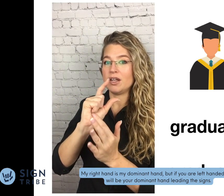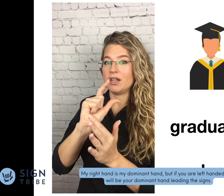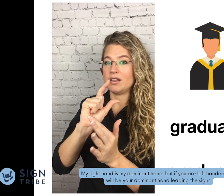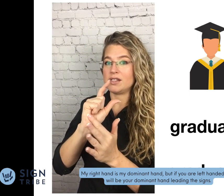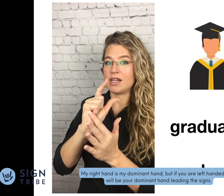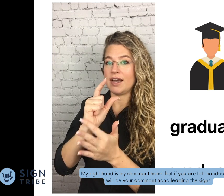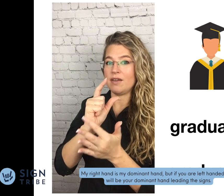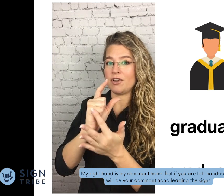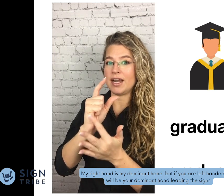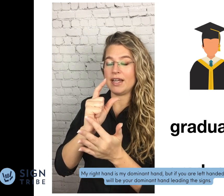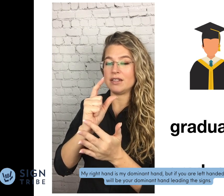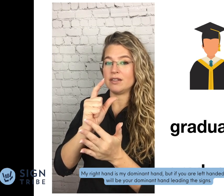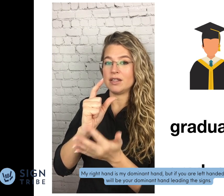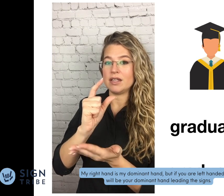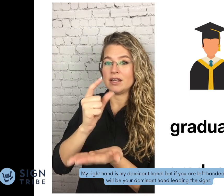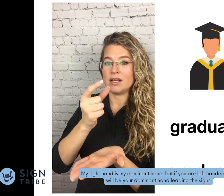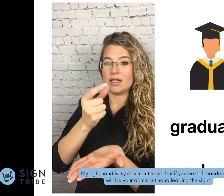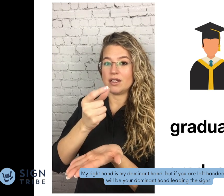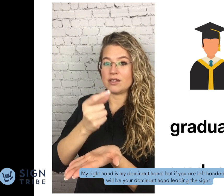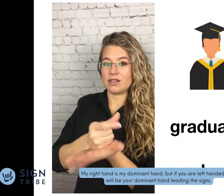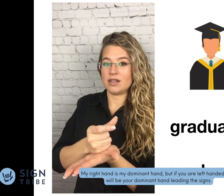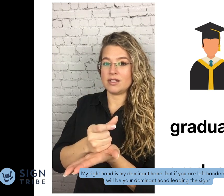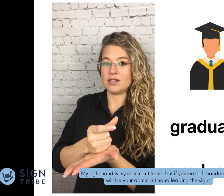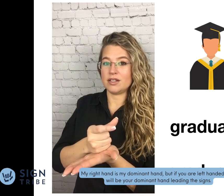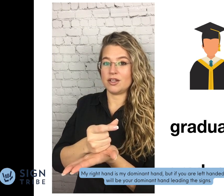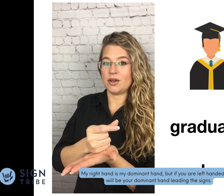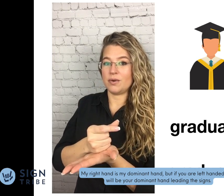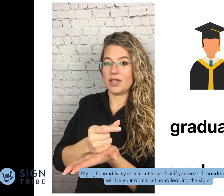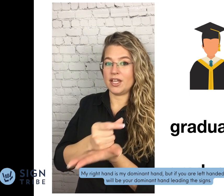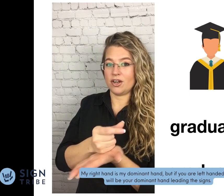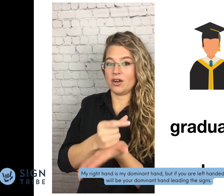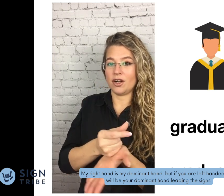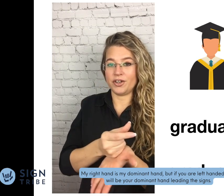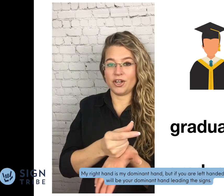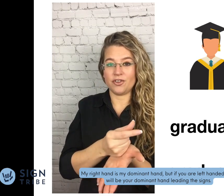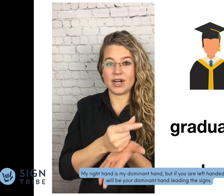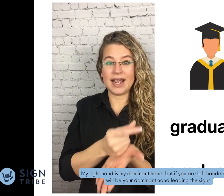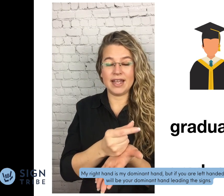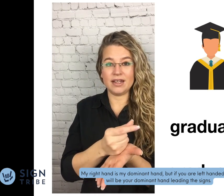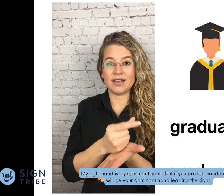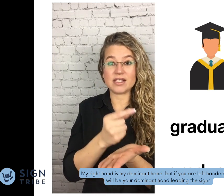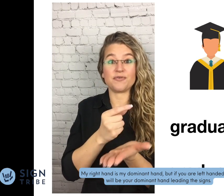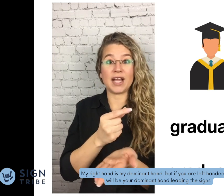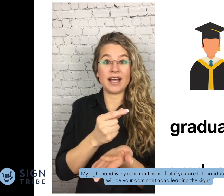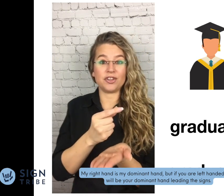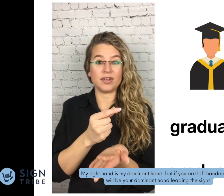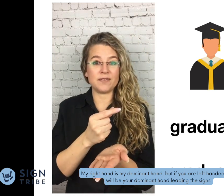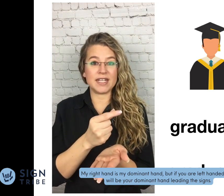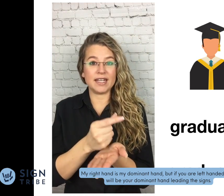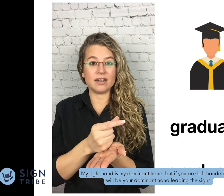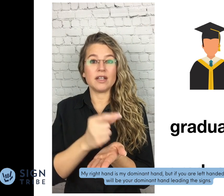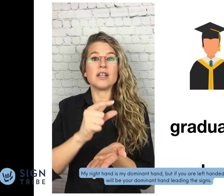the side of your hand, gonna go here on your other hand that's flat, your left hand.